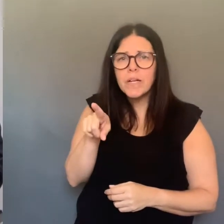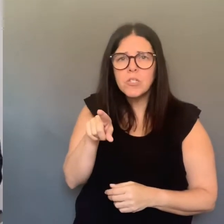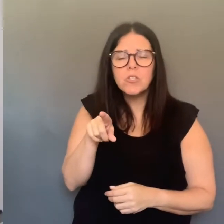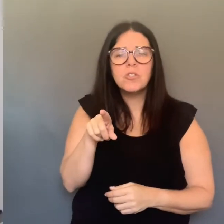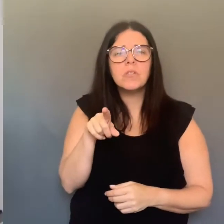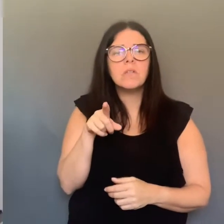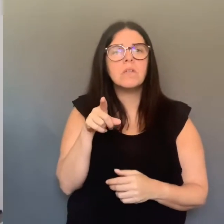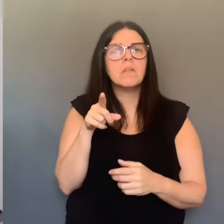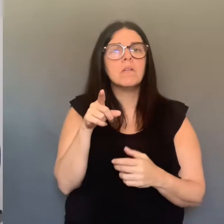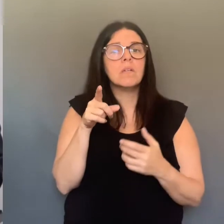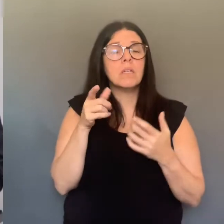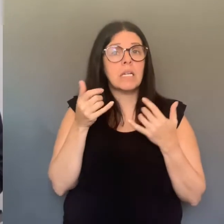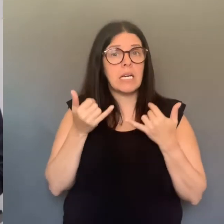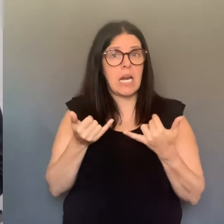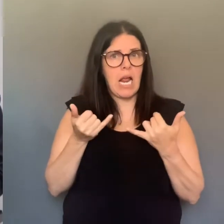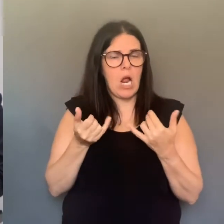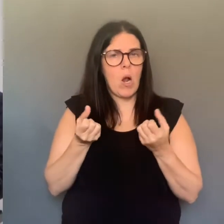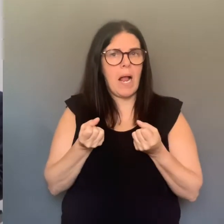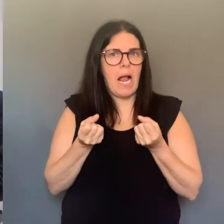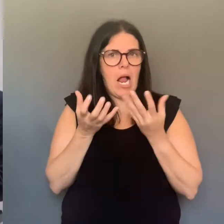correct that. Okay, thank you.